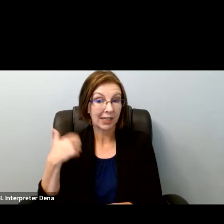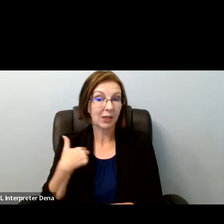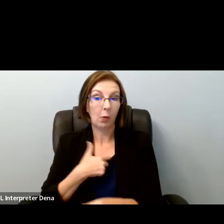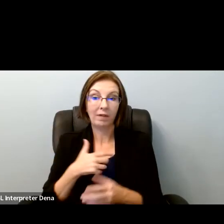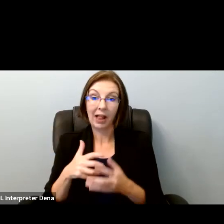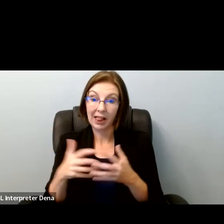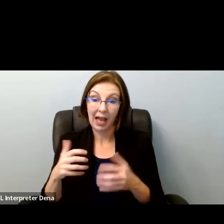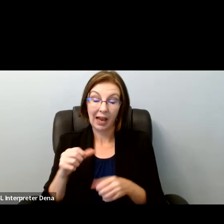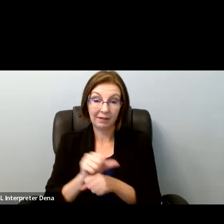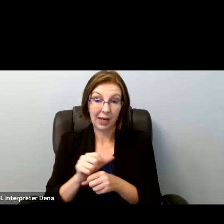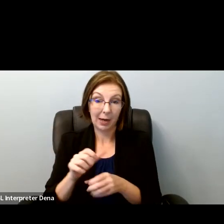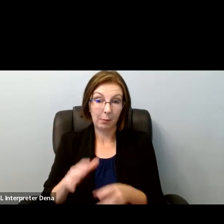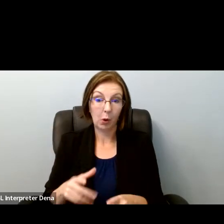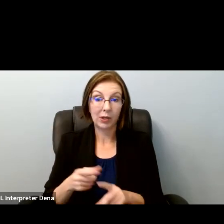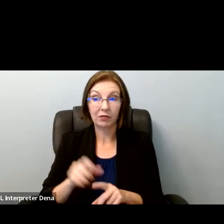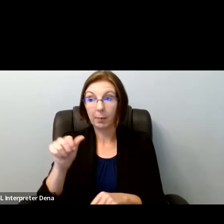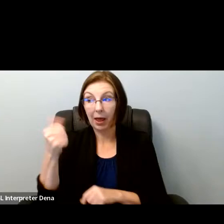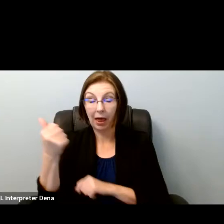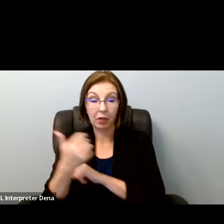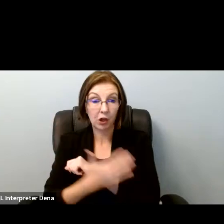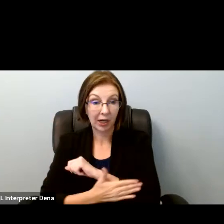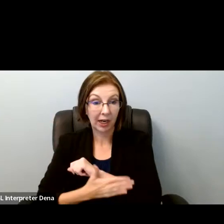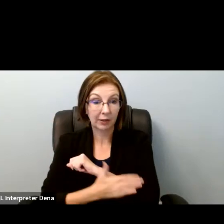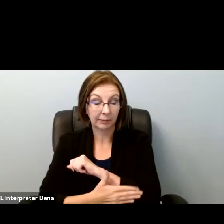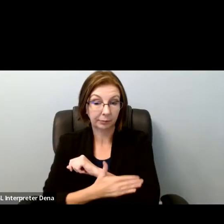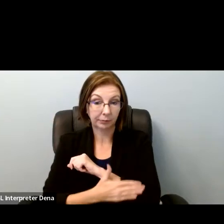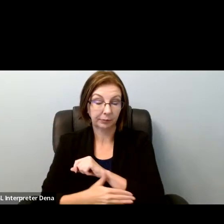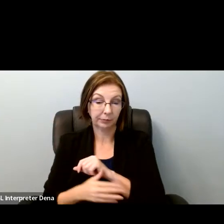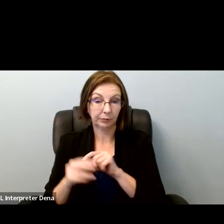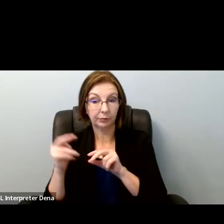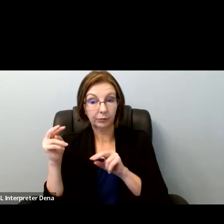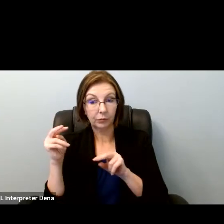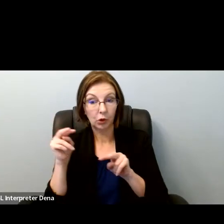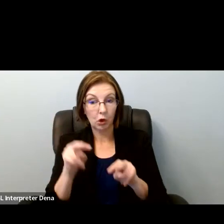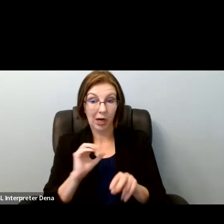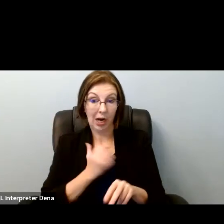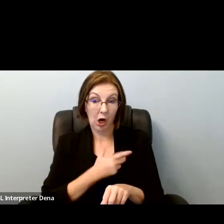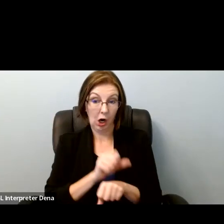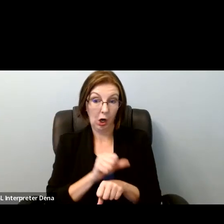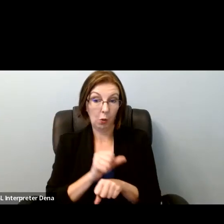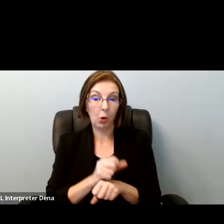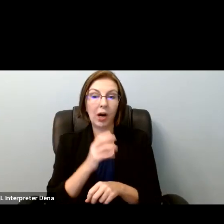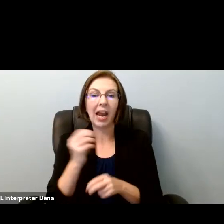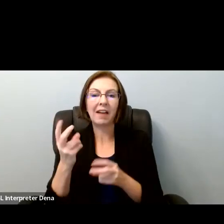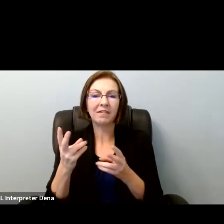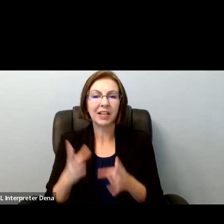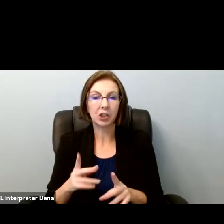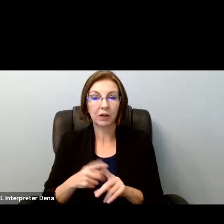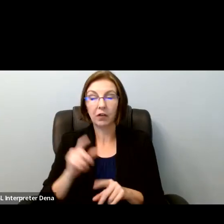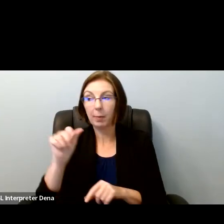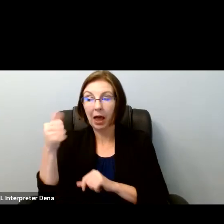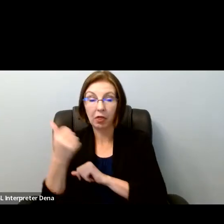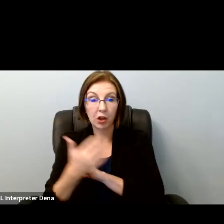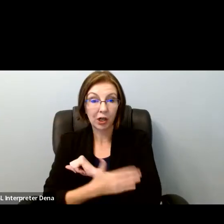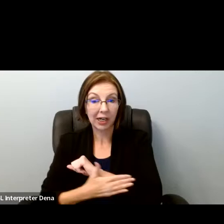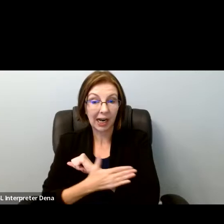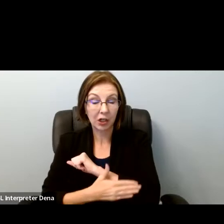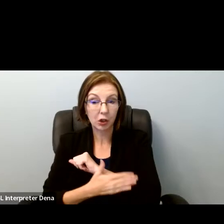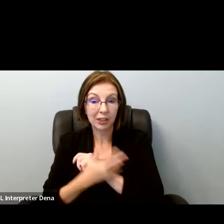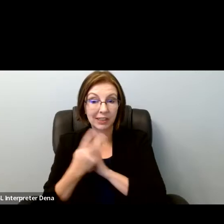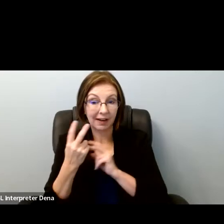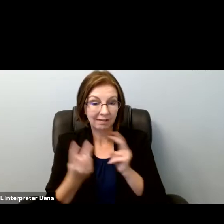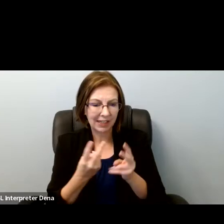inquiries from foreign nations on the work that we do, and we get visitors from different nations on to better understand how